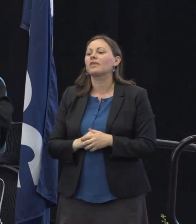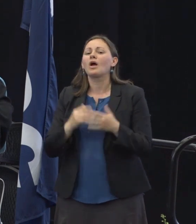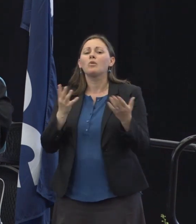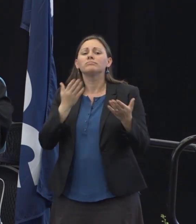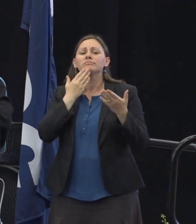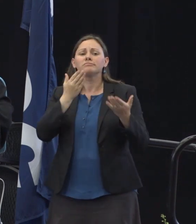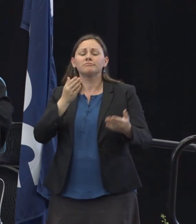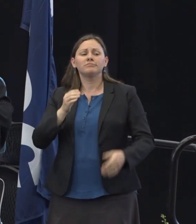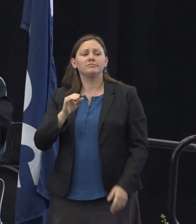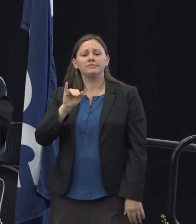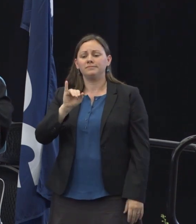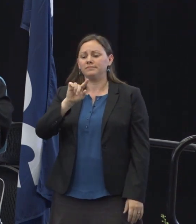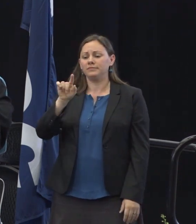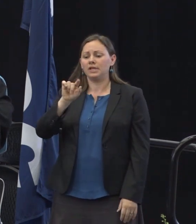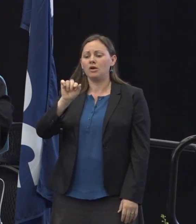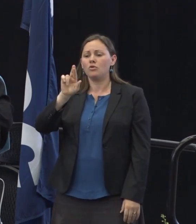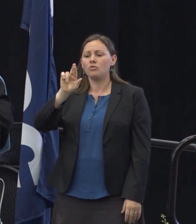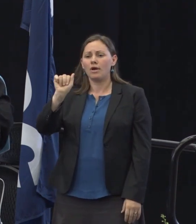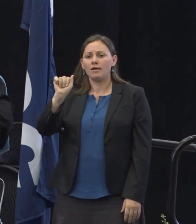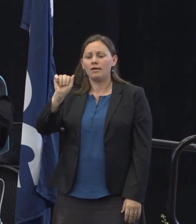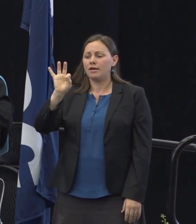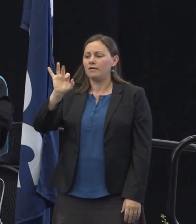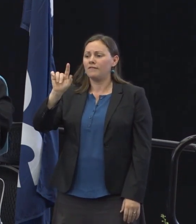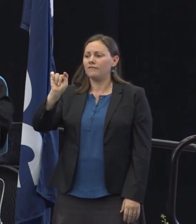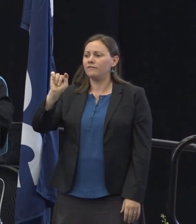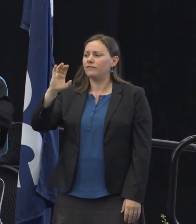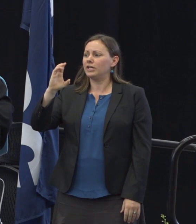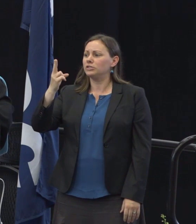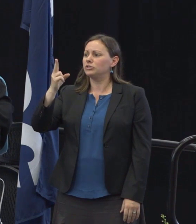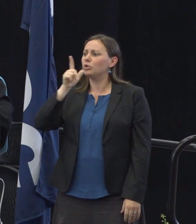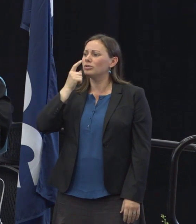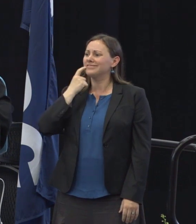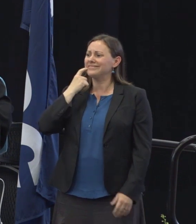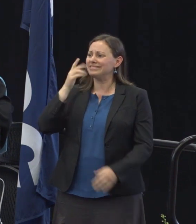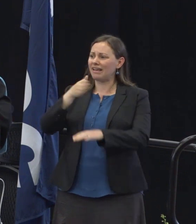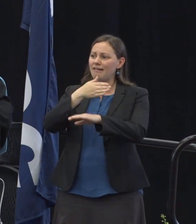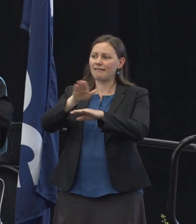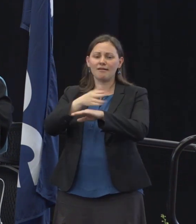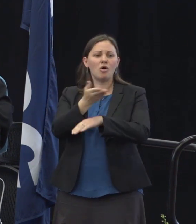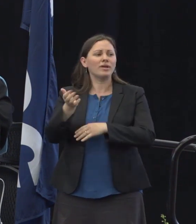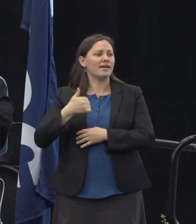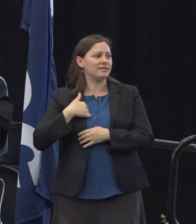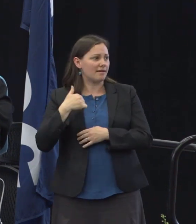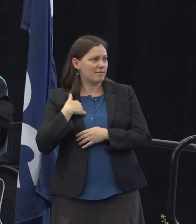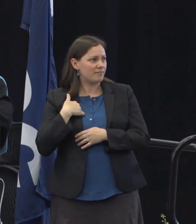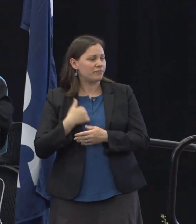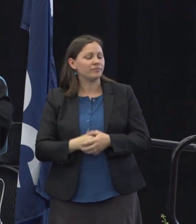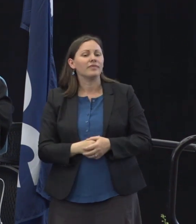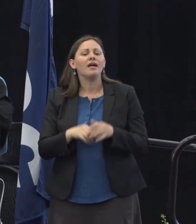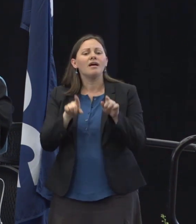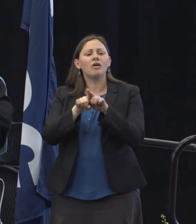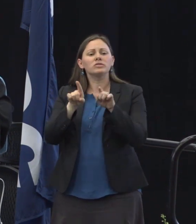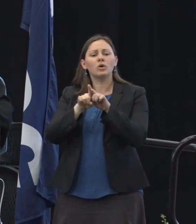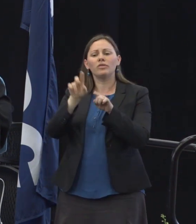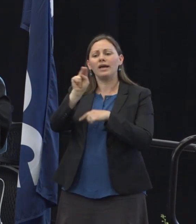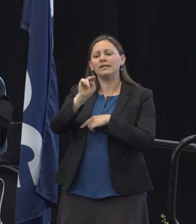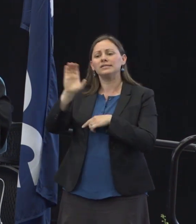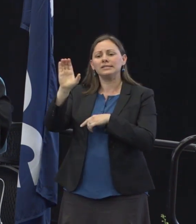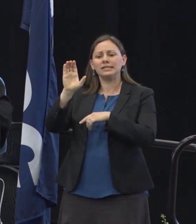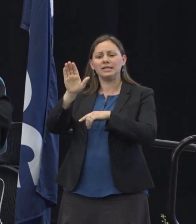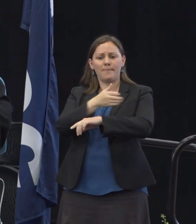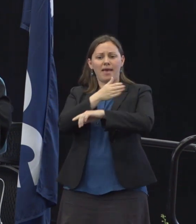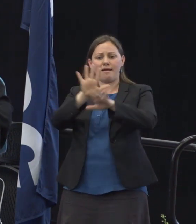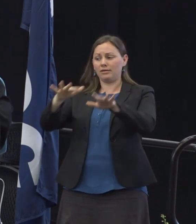in our national anthem, and to, excuse me, to the NSCC Latin Band for leading us in